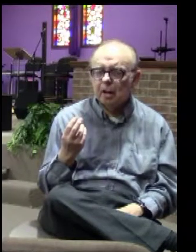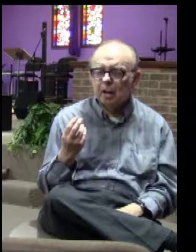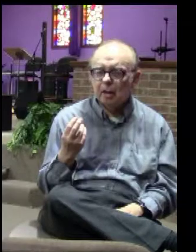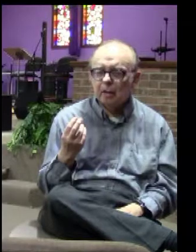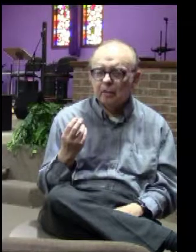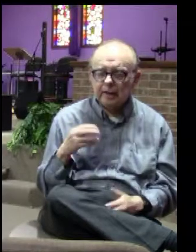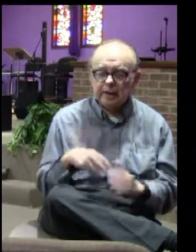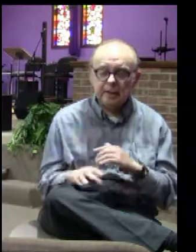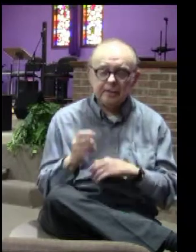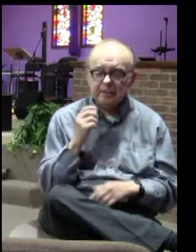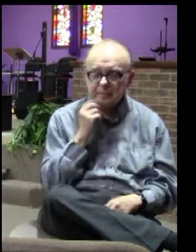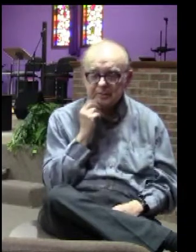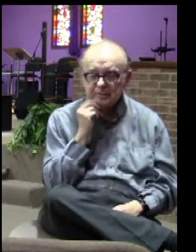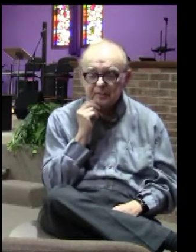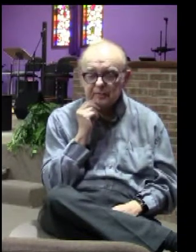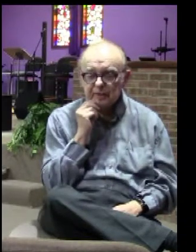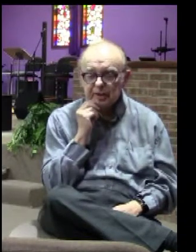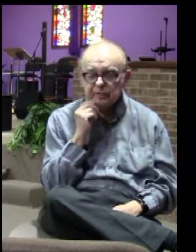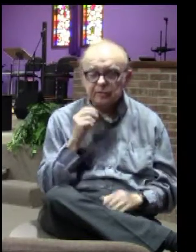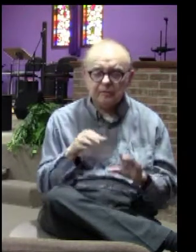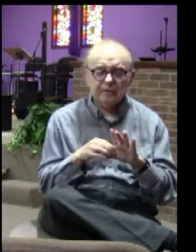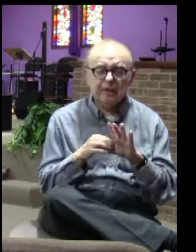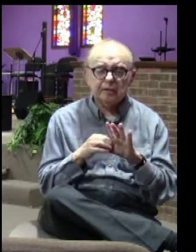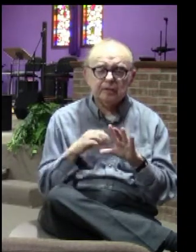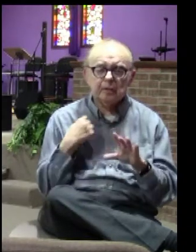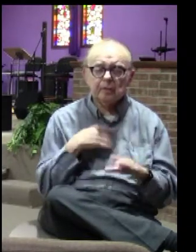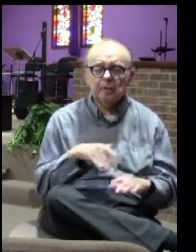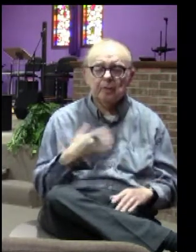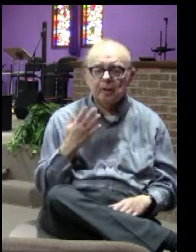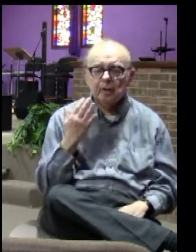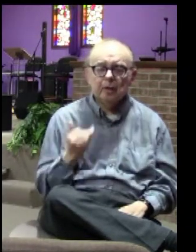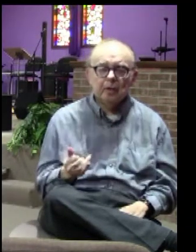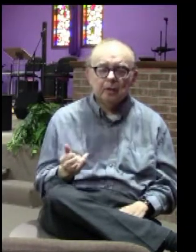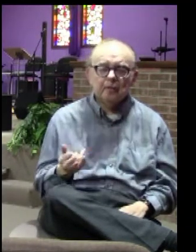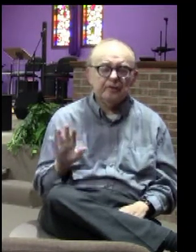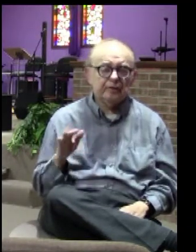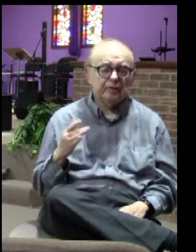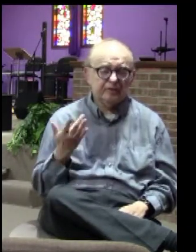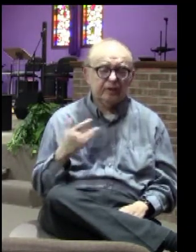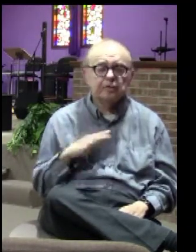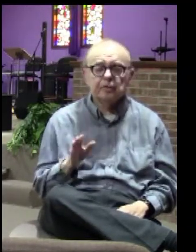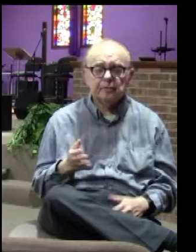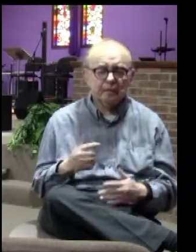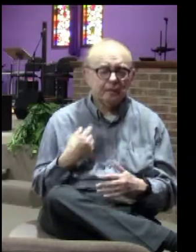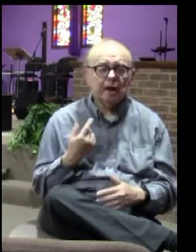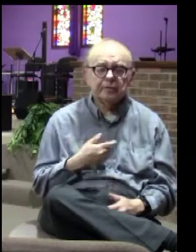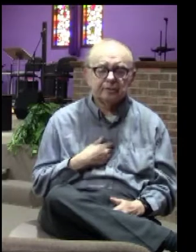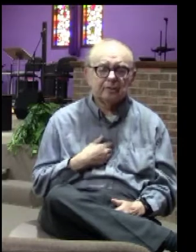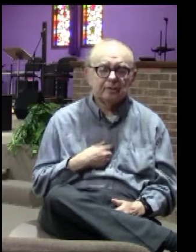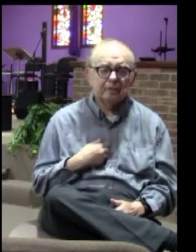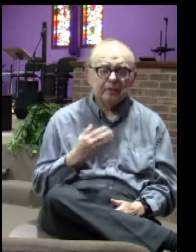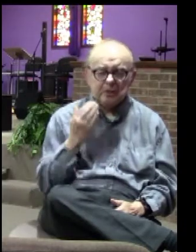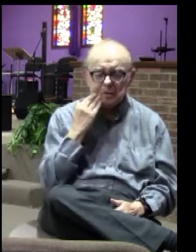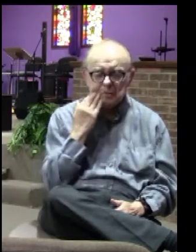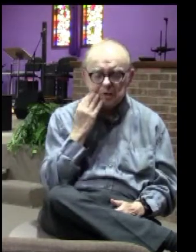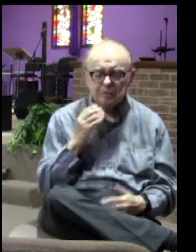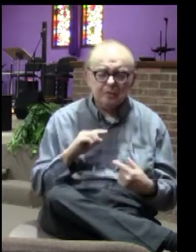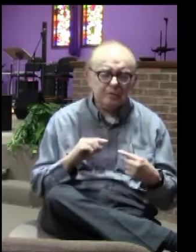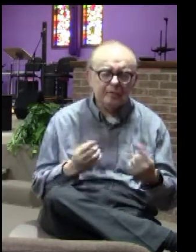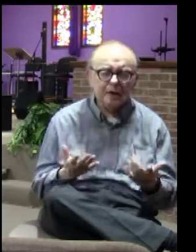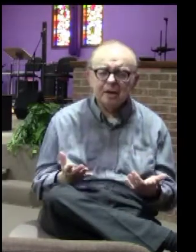in our flesh, we hurt because we've been hurt. We know what the pain's